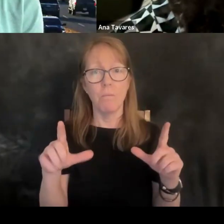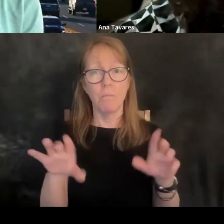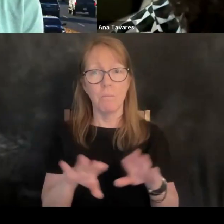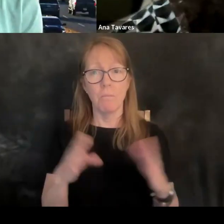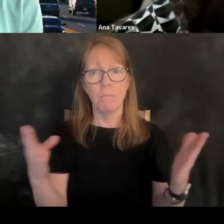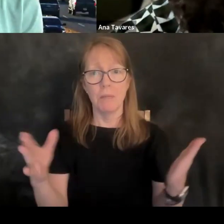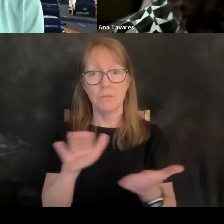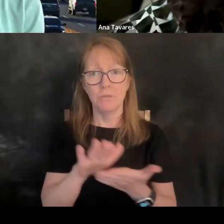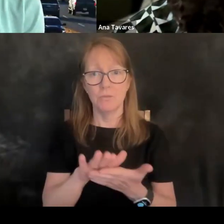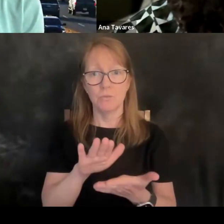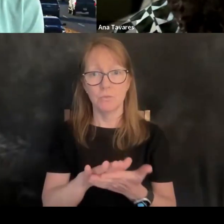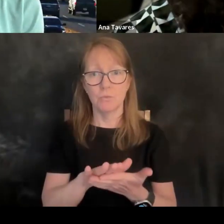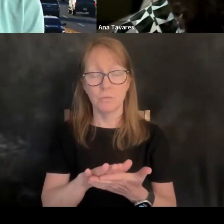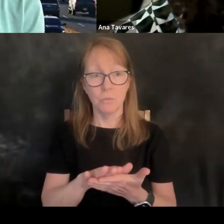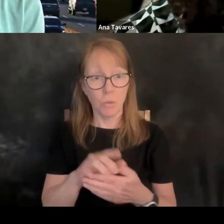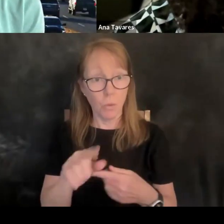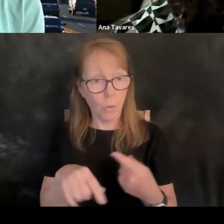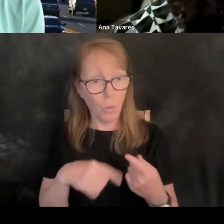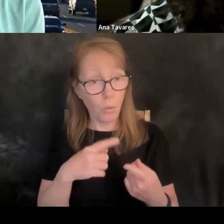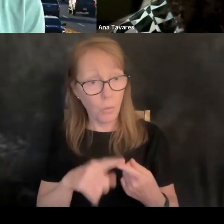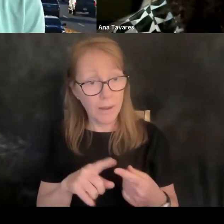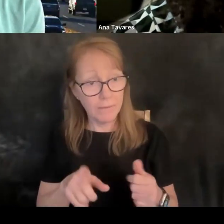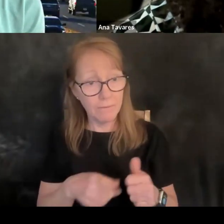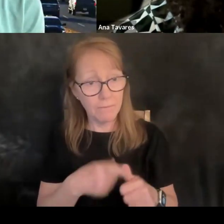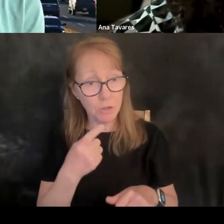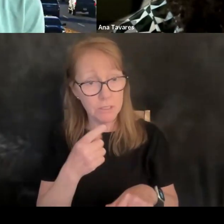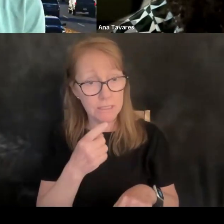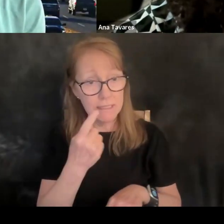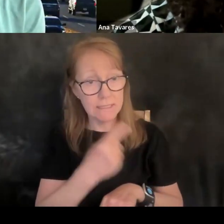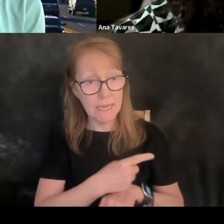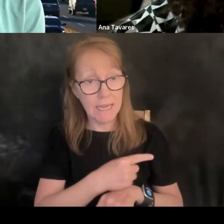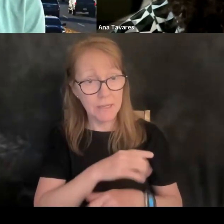So what is the first day of school? Yeah.